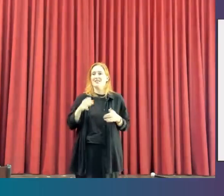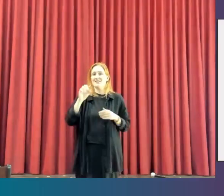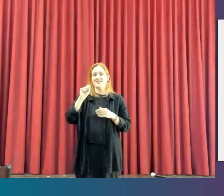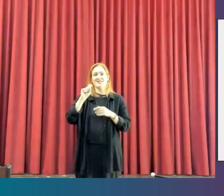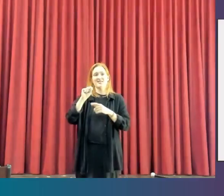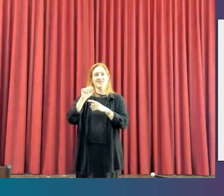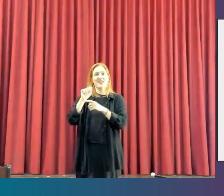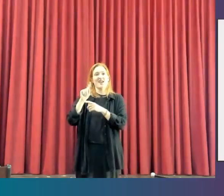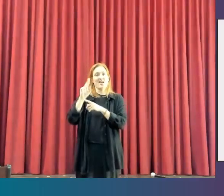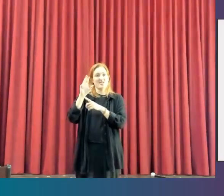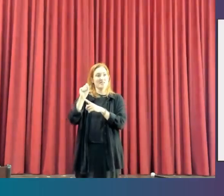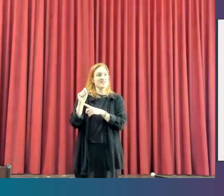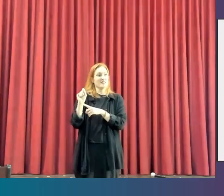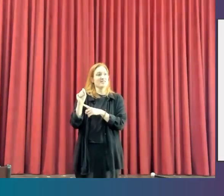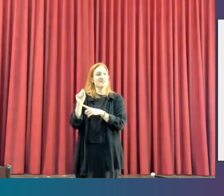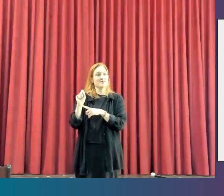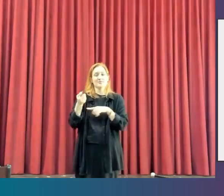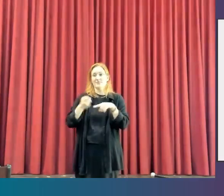status.